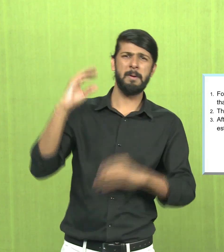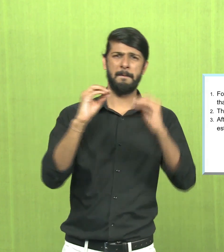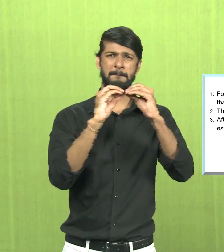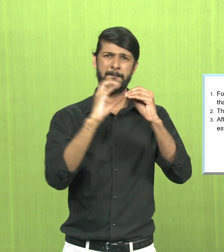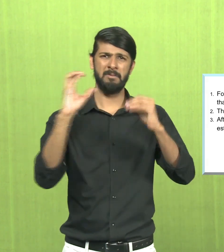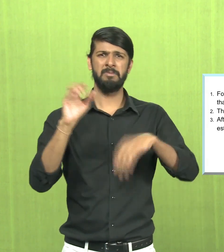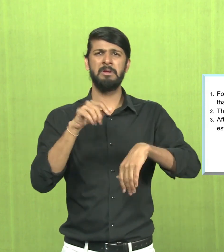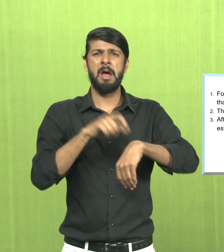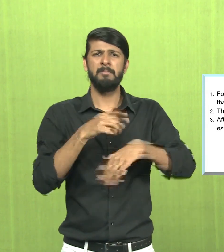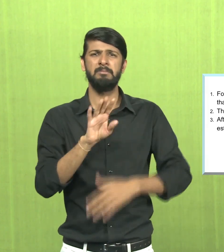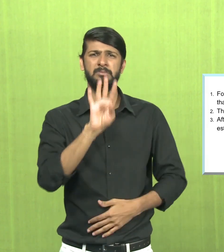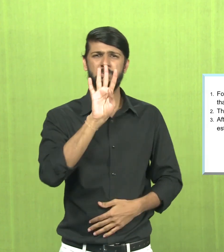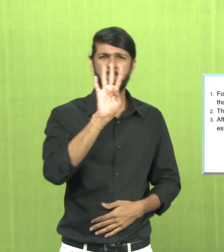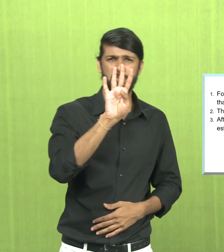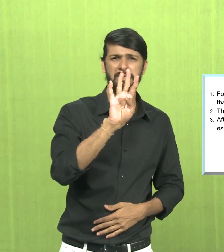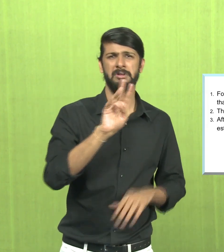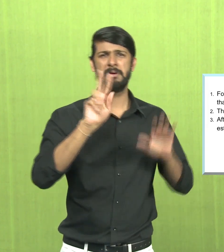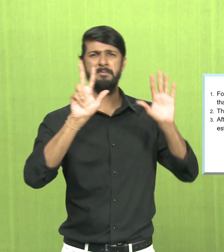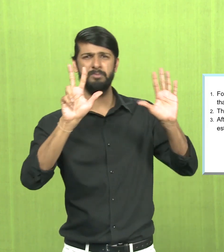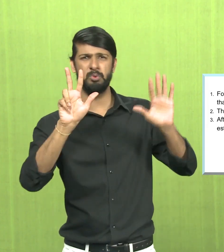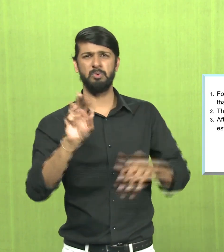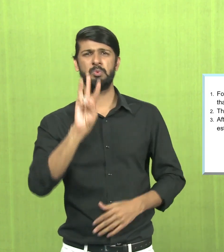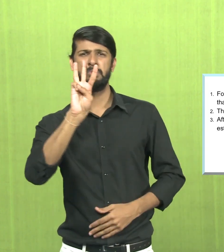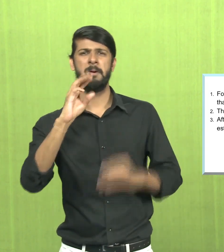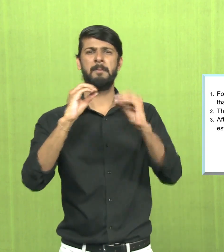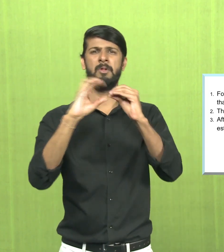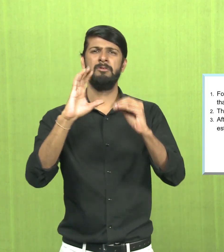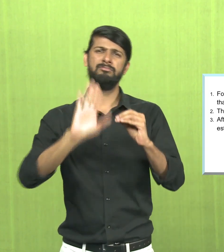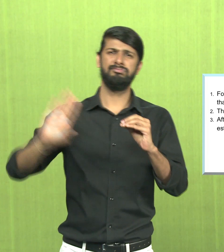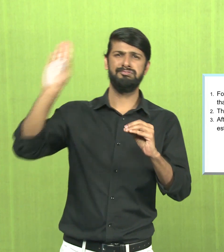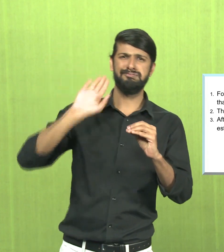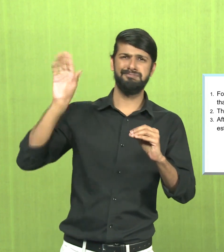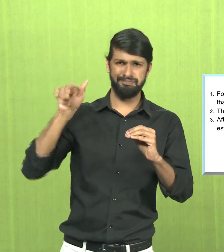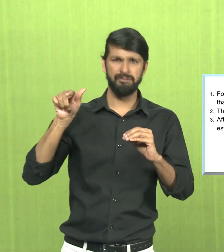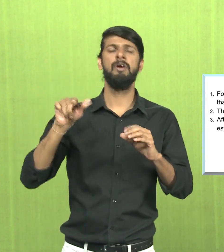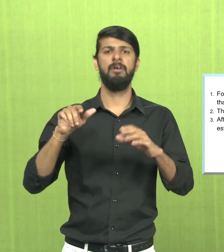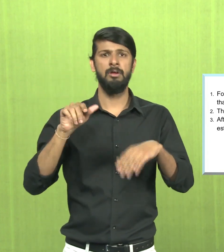After the death of Lord Buddha, which is around 483 BC,